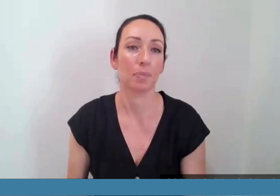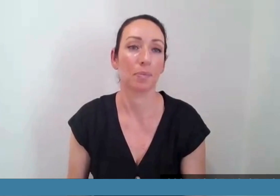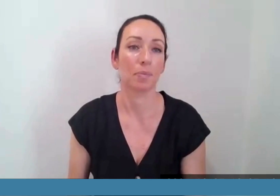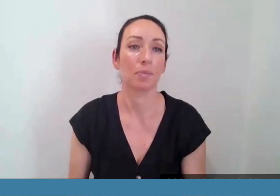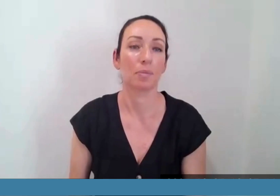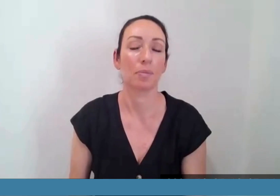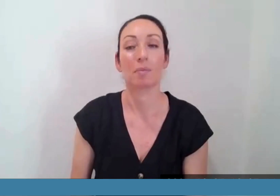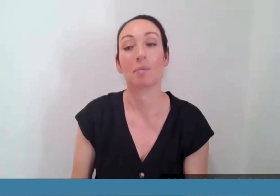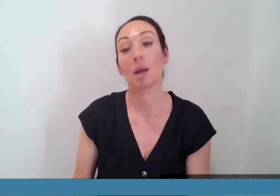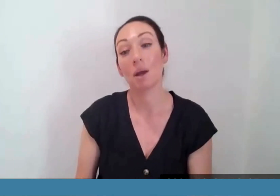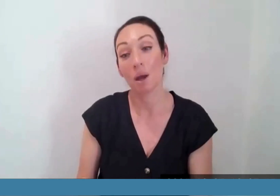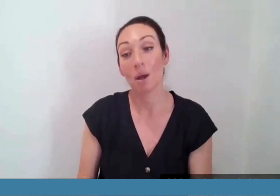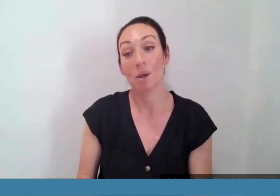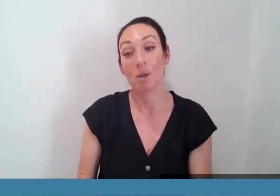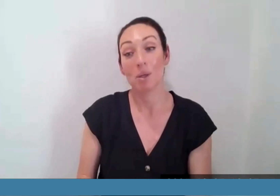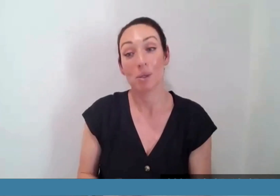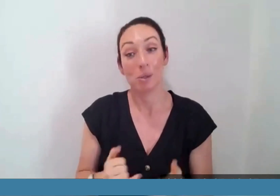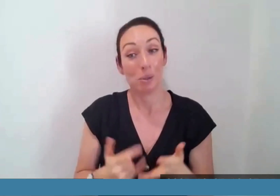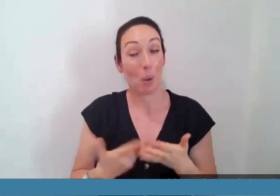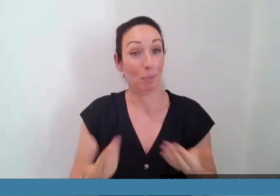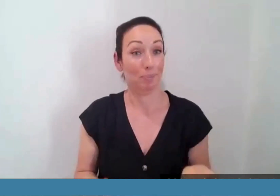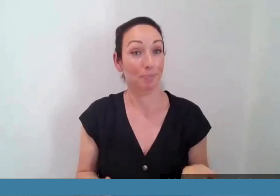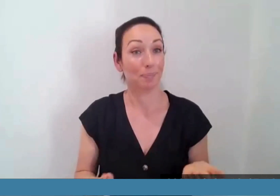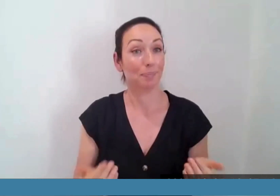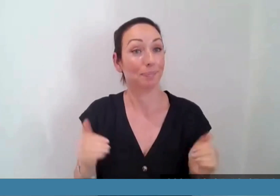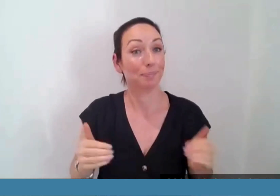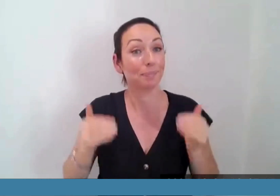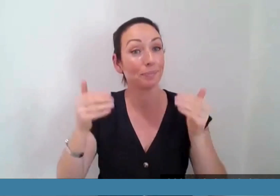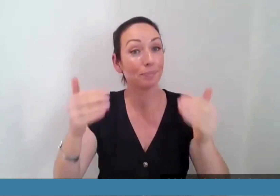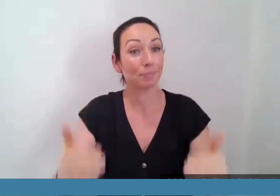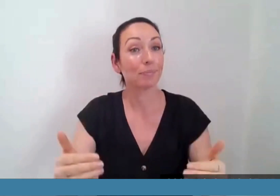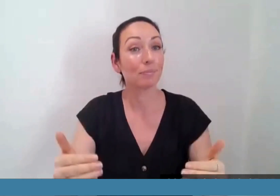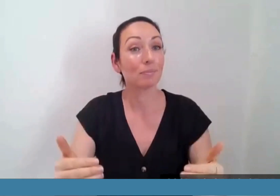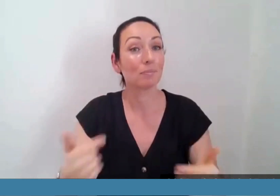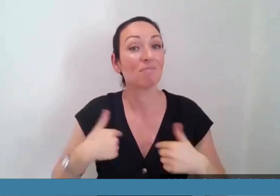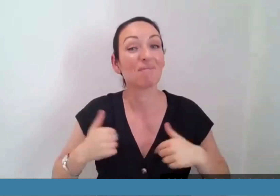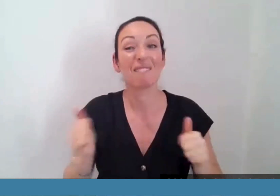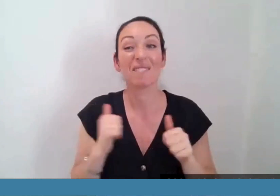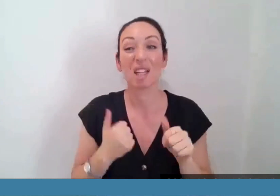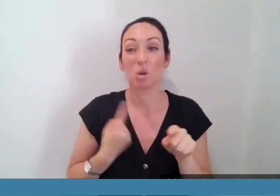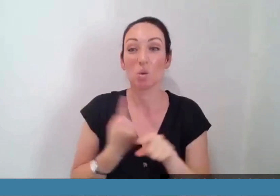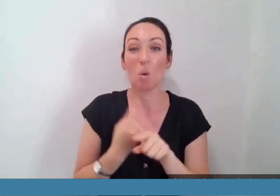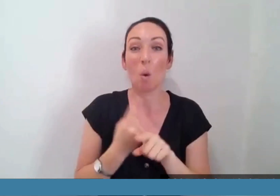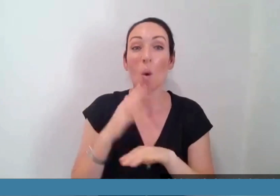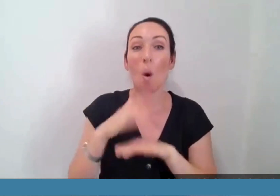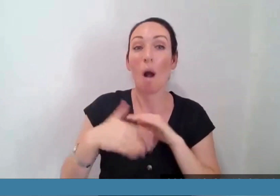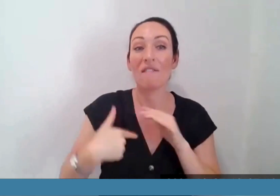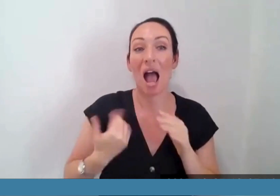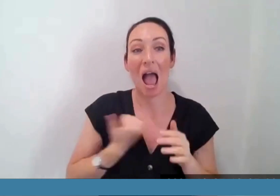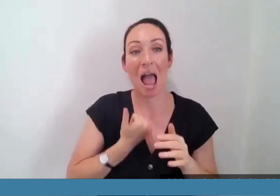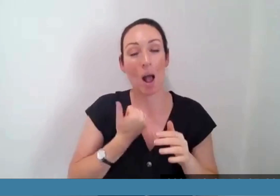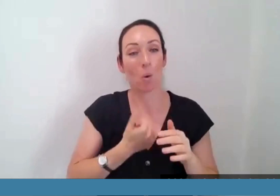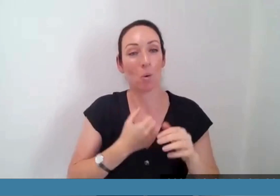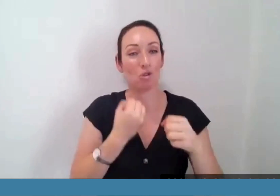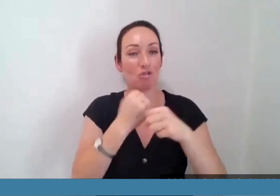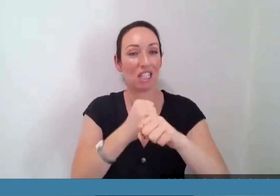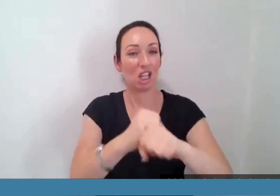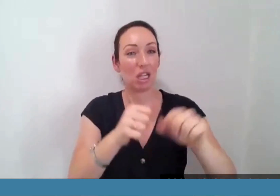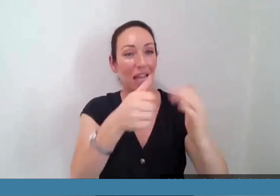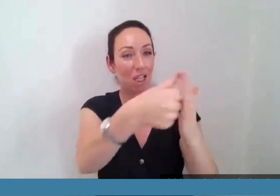So moving forward, I've already spoken about our strategic agenda and our guiding principles and